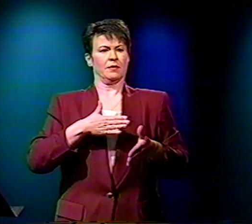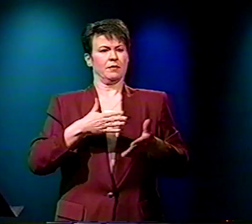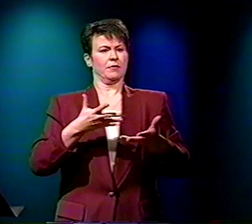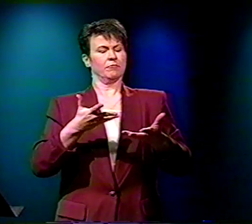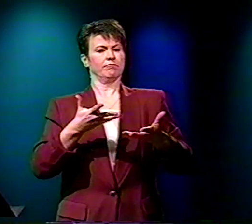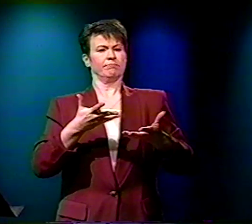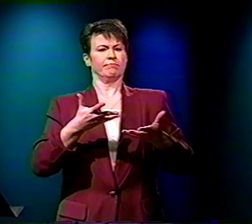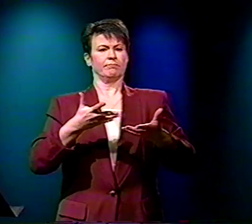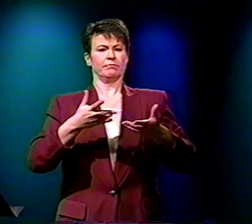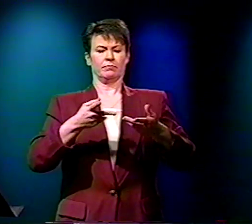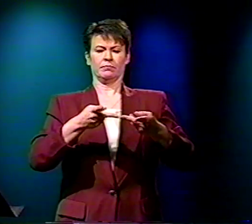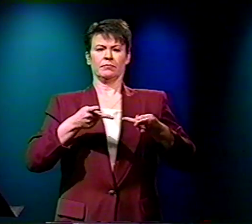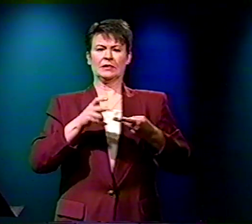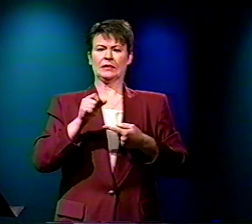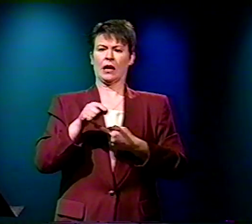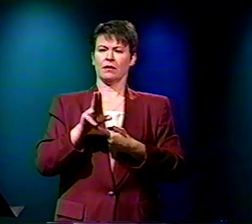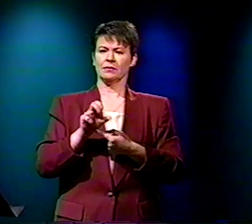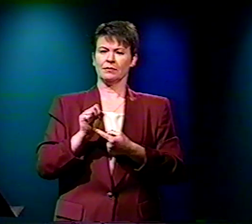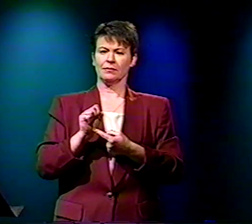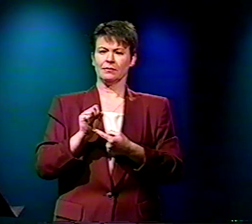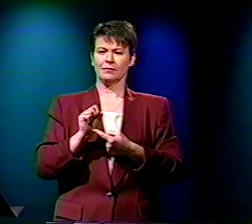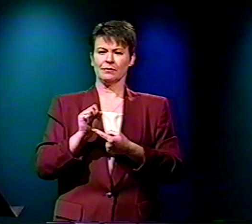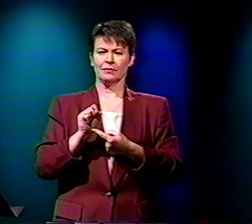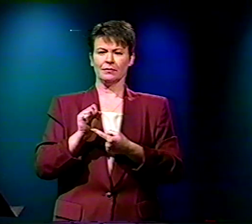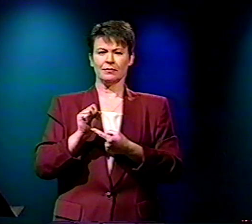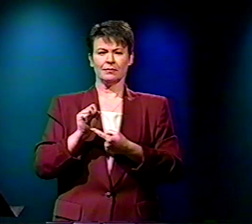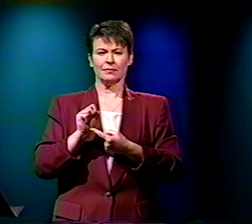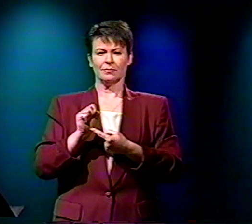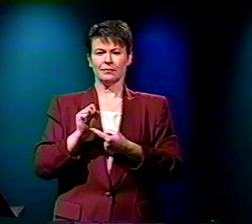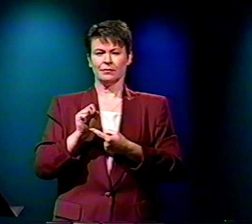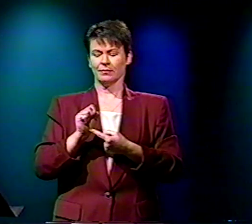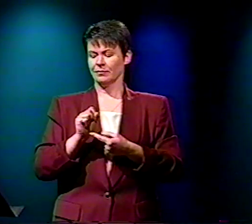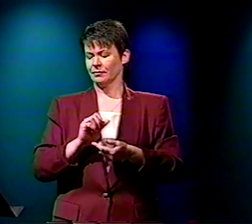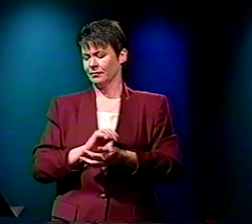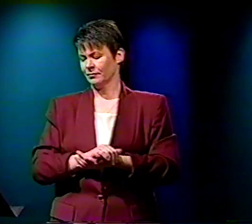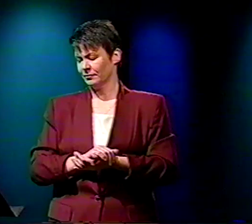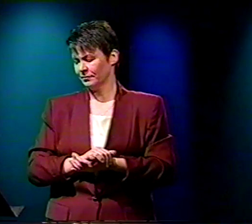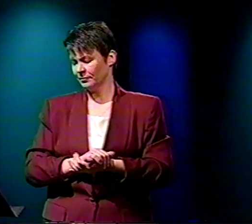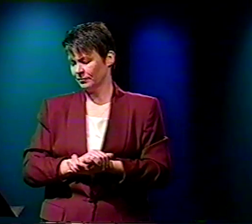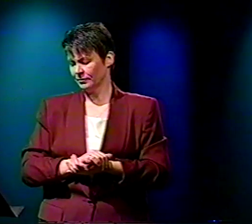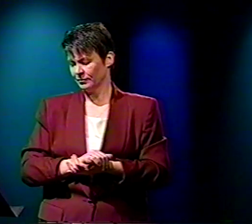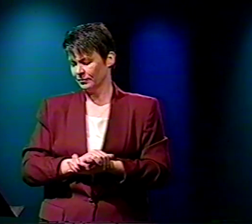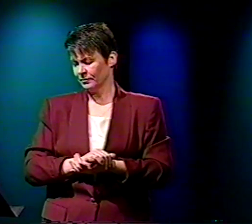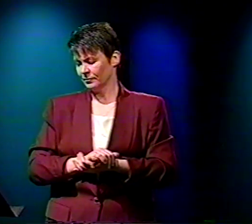interjected and assumed and affected the status of that person.